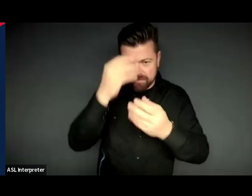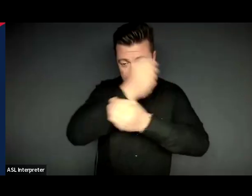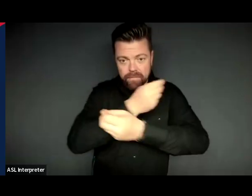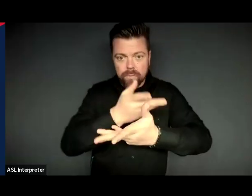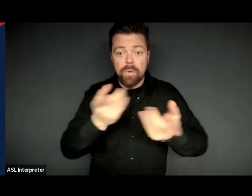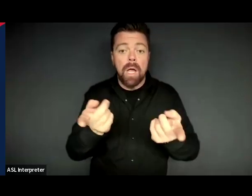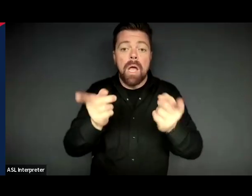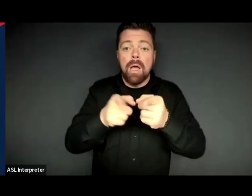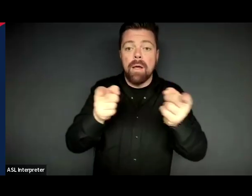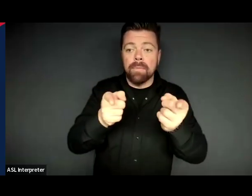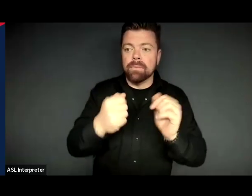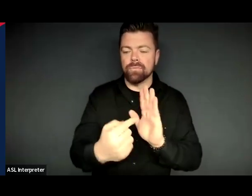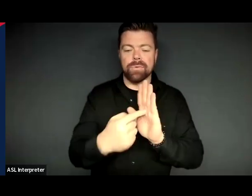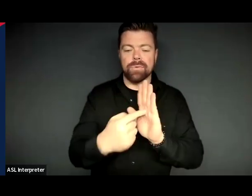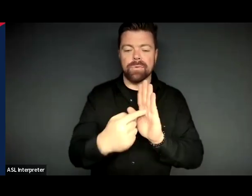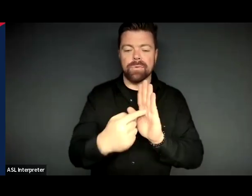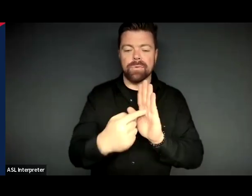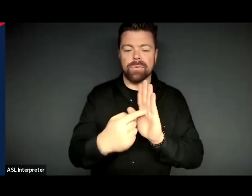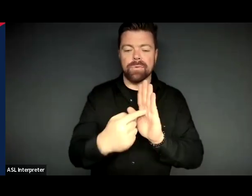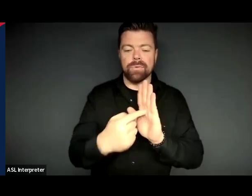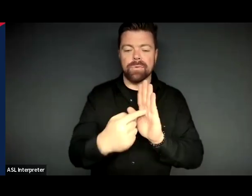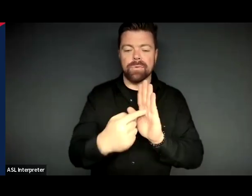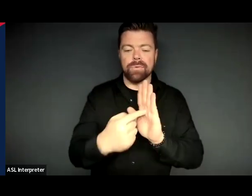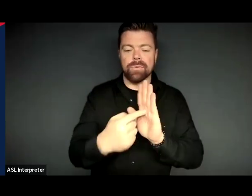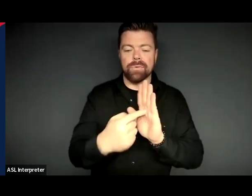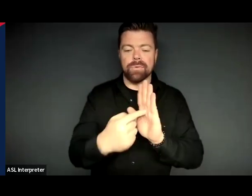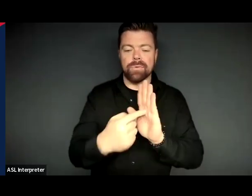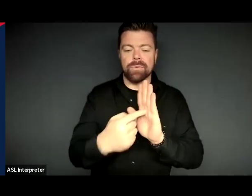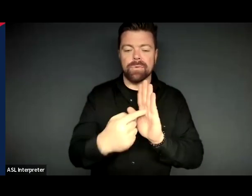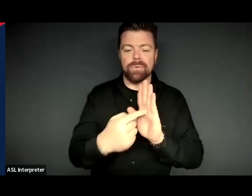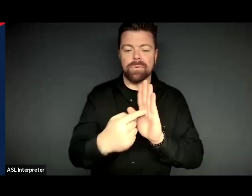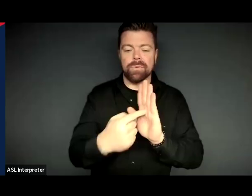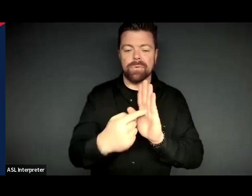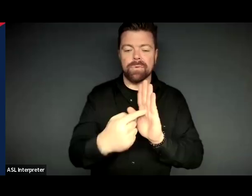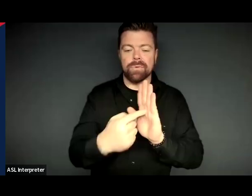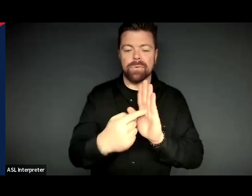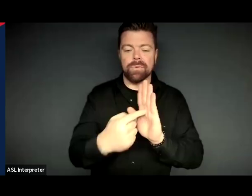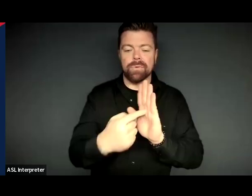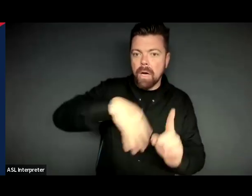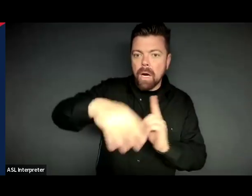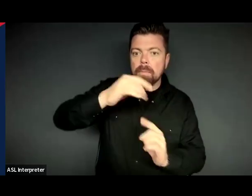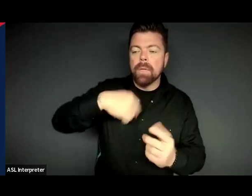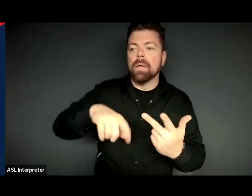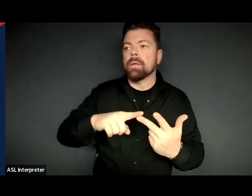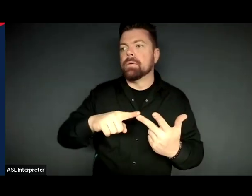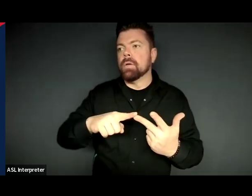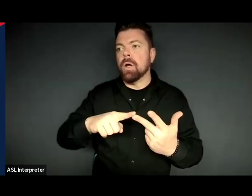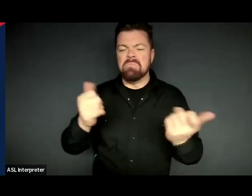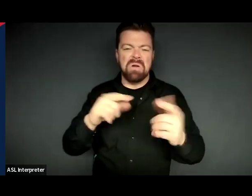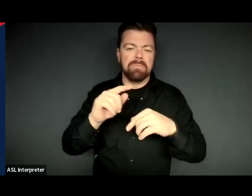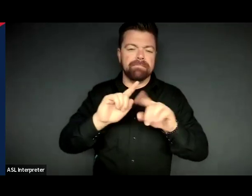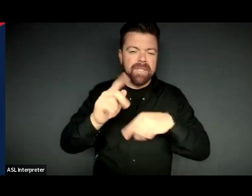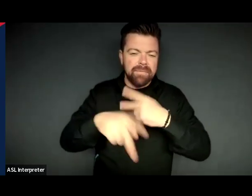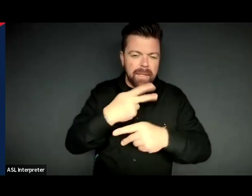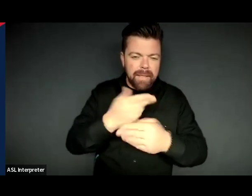happens how to be prepared for major catastrophes, like in the environment, all different kinds of